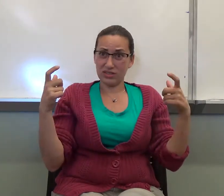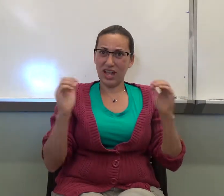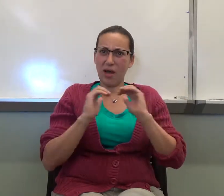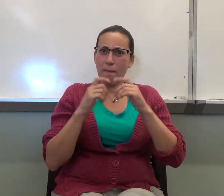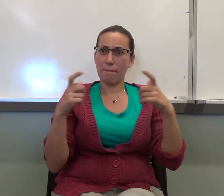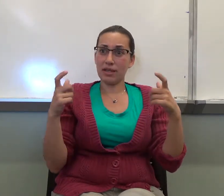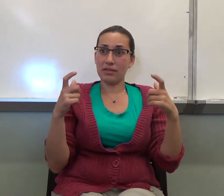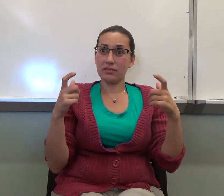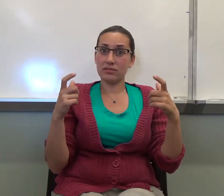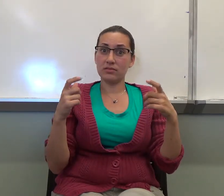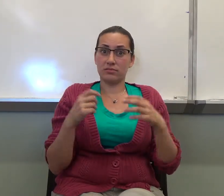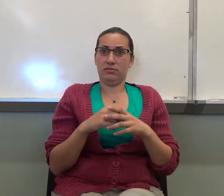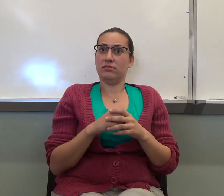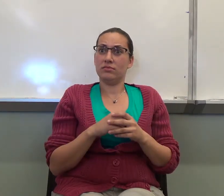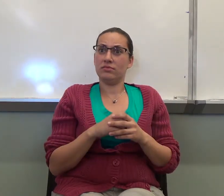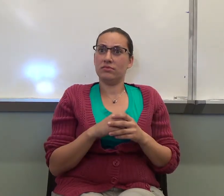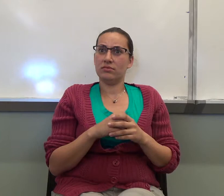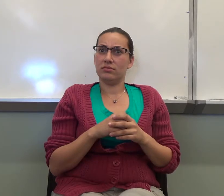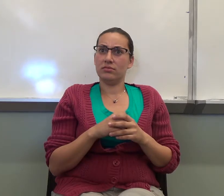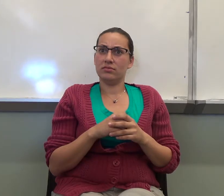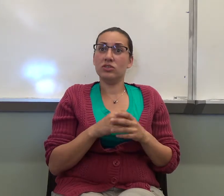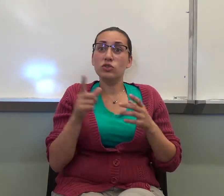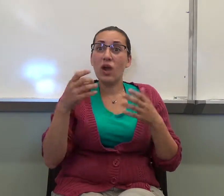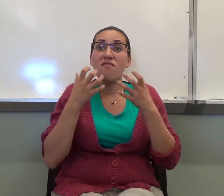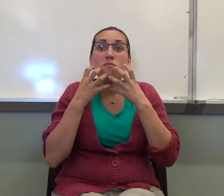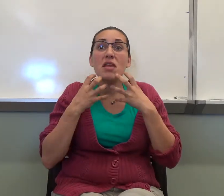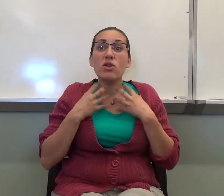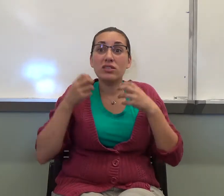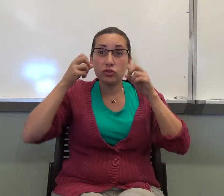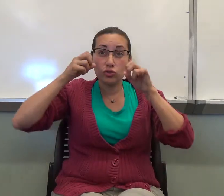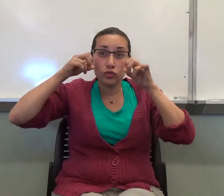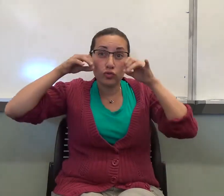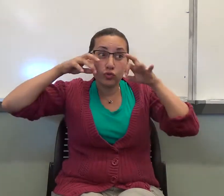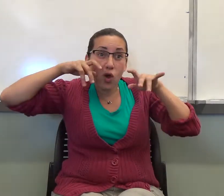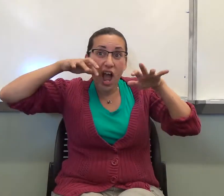algebra expressions, and this is called simplification here.